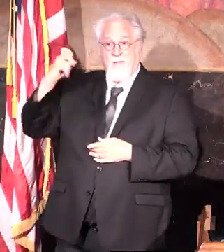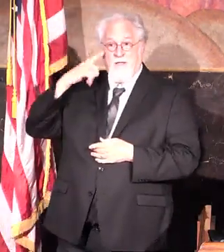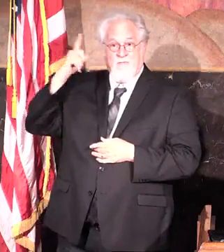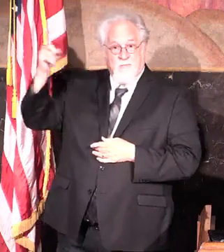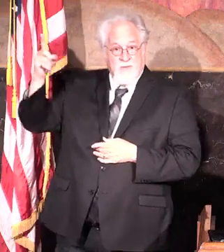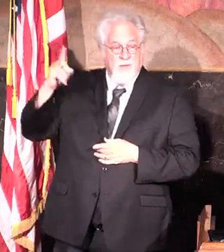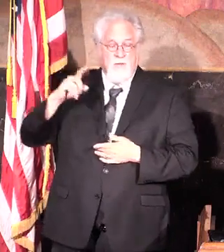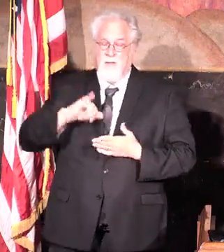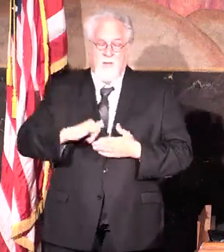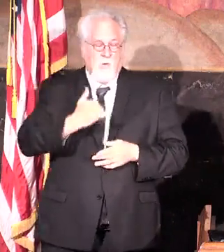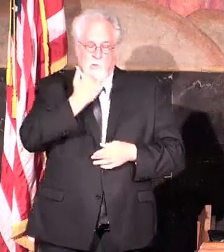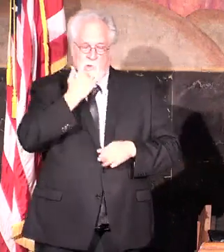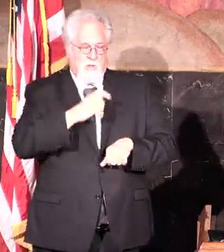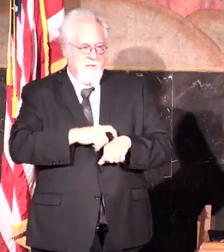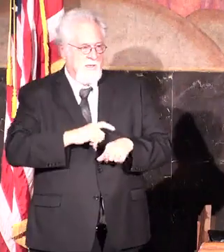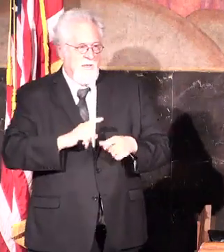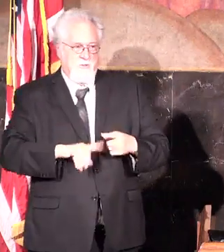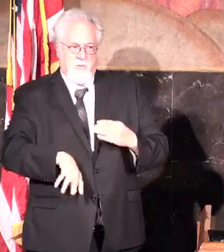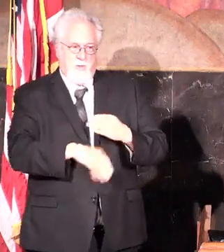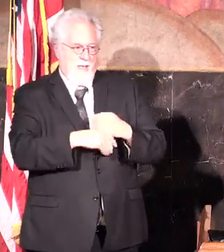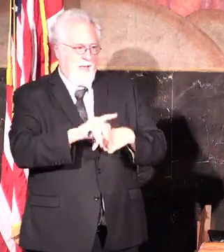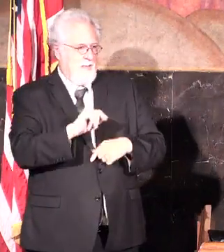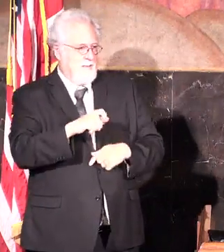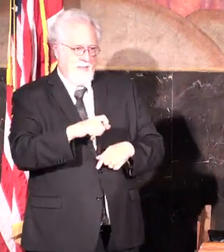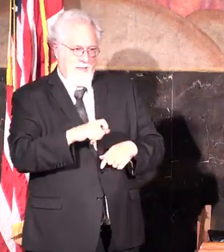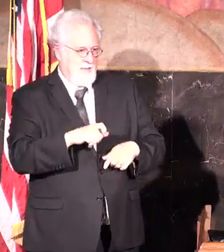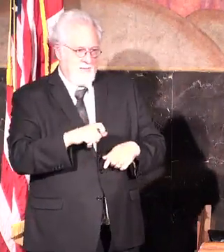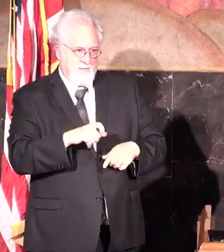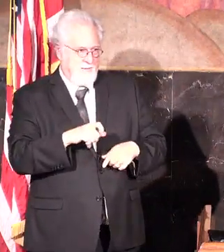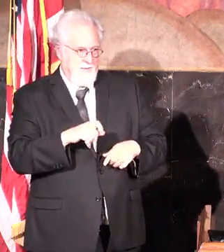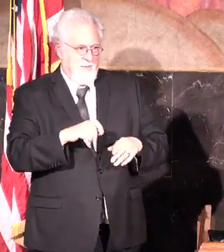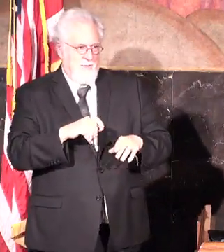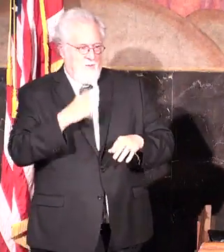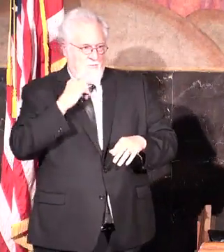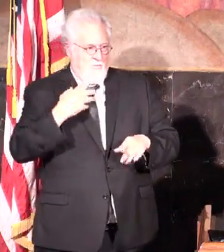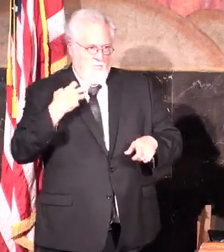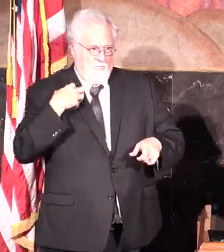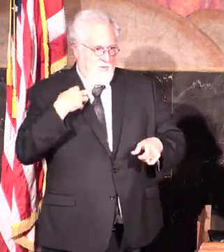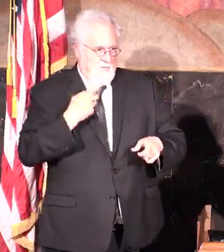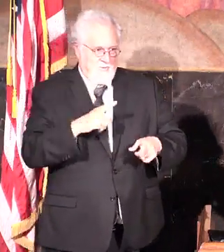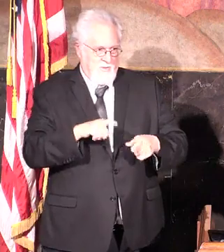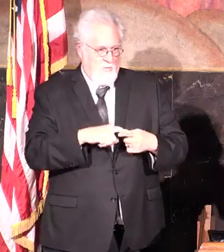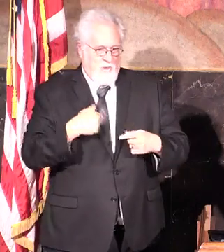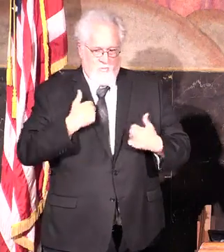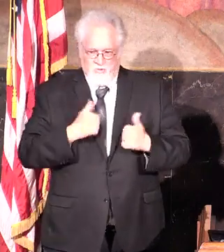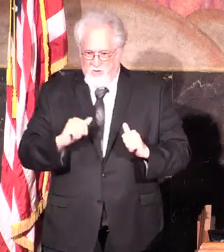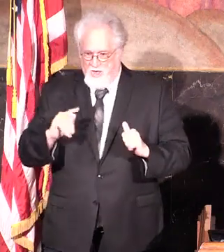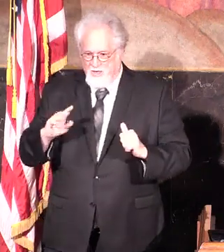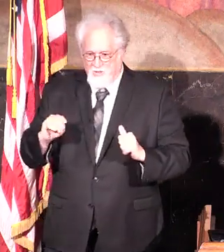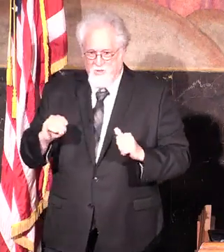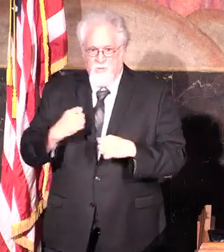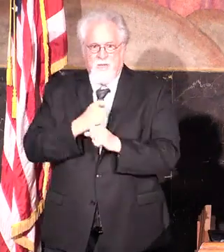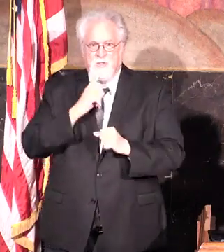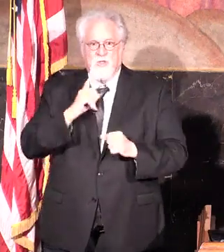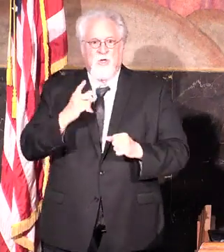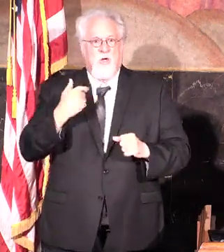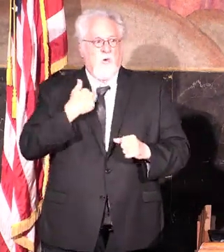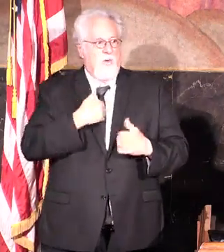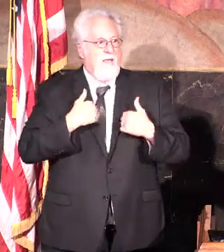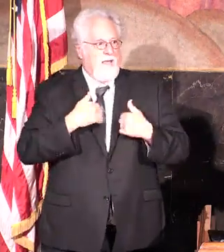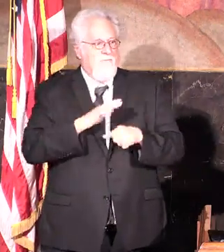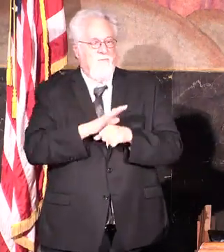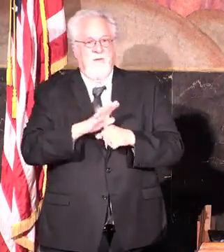exactly the wrong time to be talking about a tax increase or a surcharge on our employers when we're trying to make sure that we have an